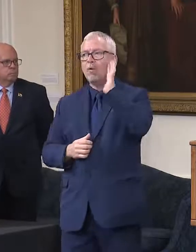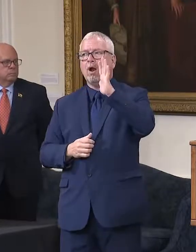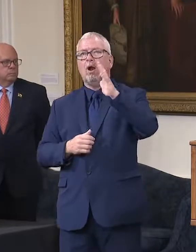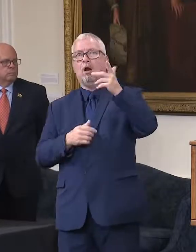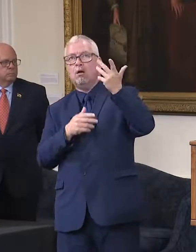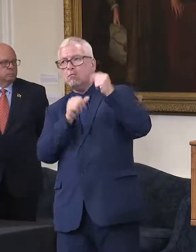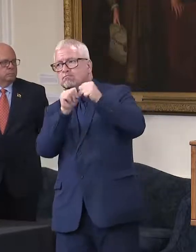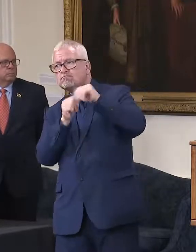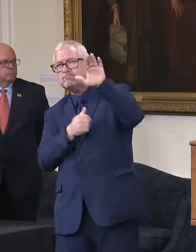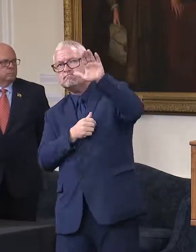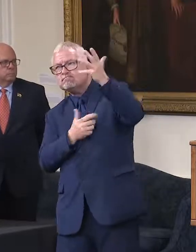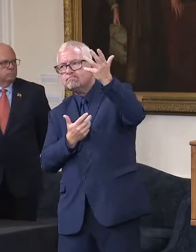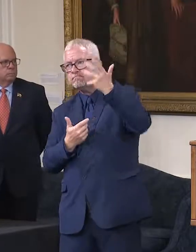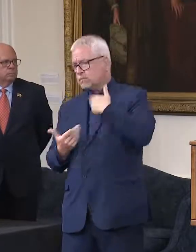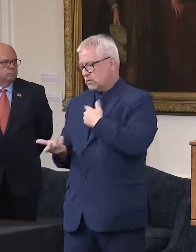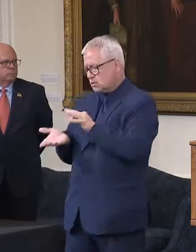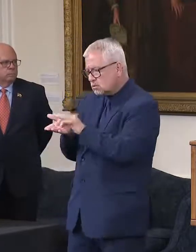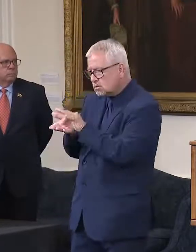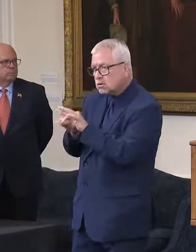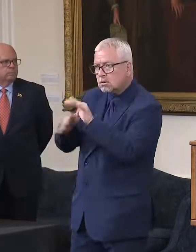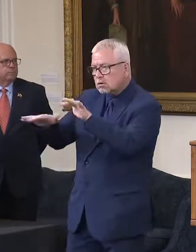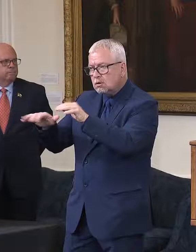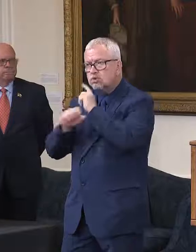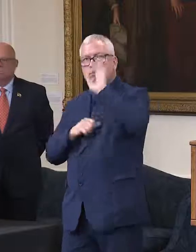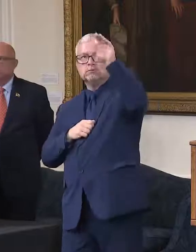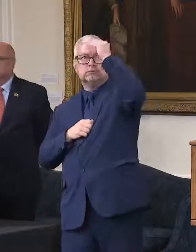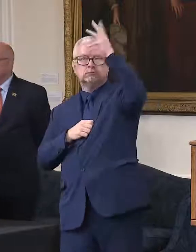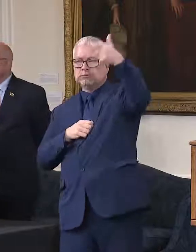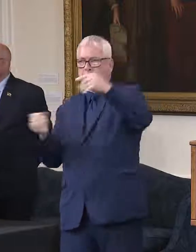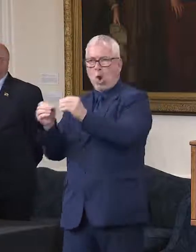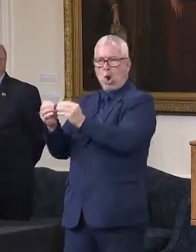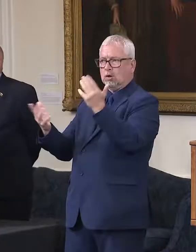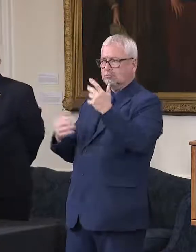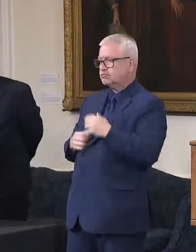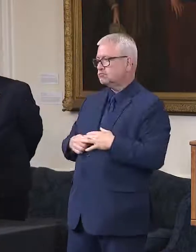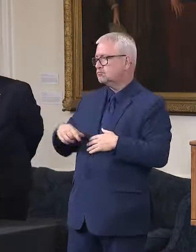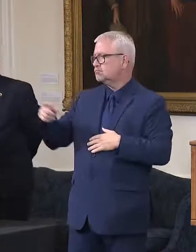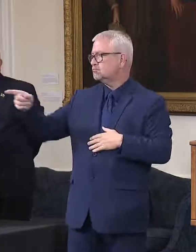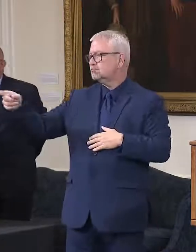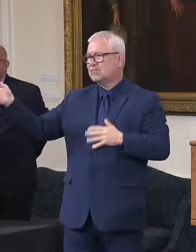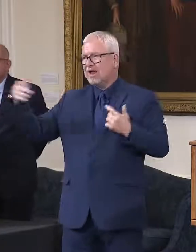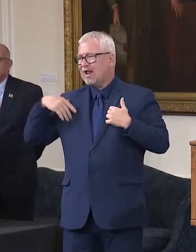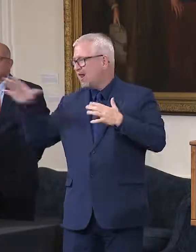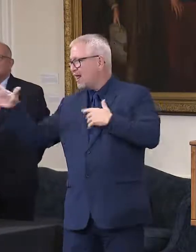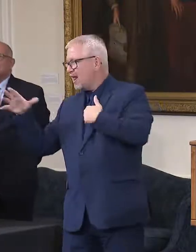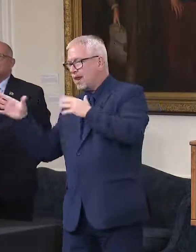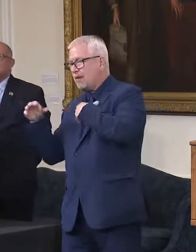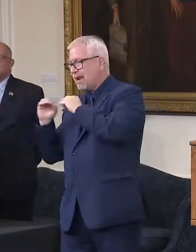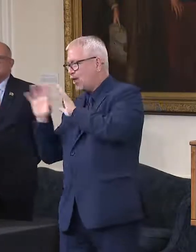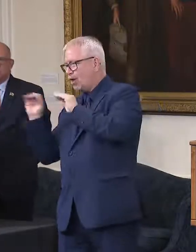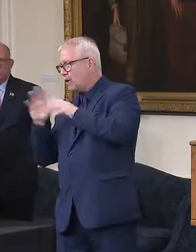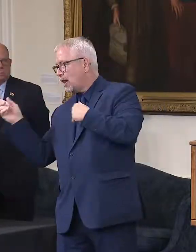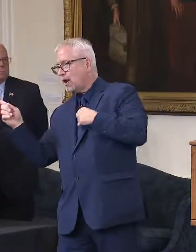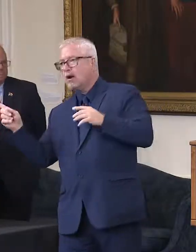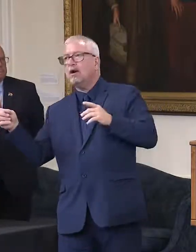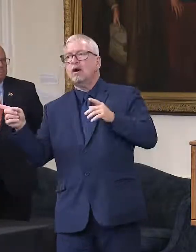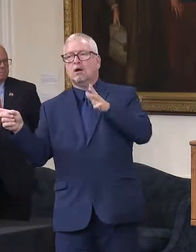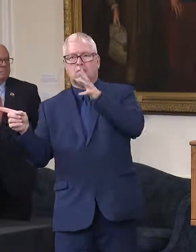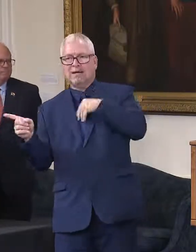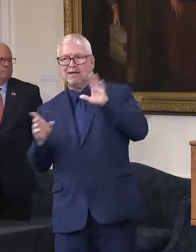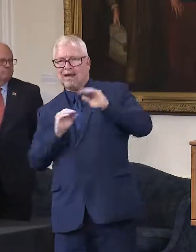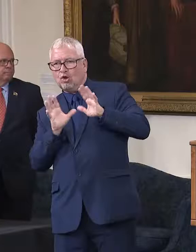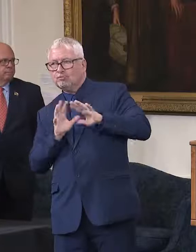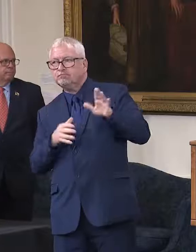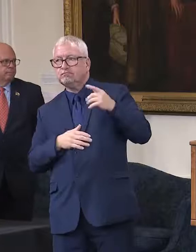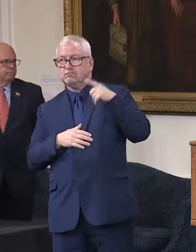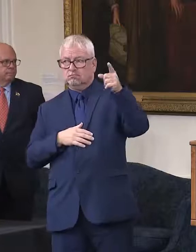with providers to manage the first and second doses. And I'm sorry, I just need to be clear on this. So that's what you were allowed to